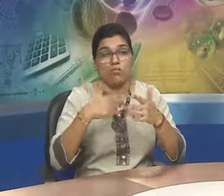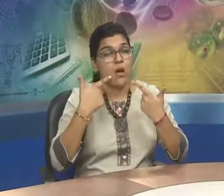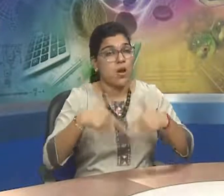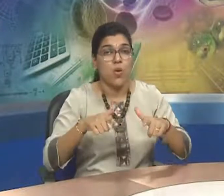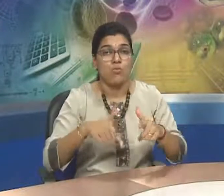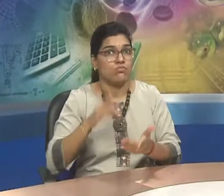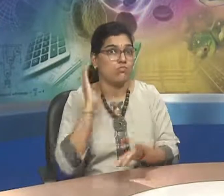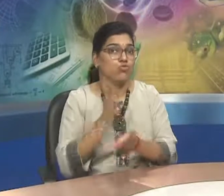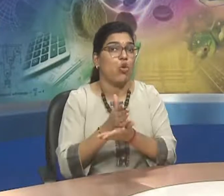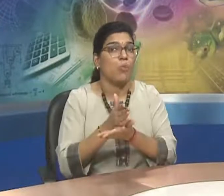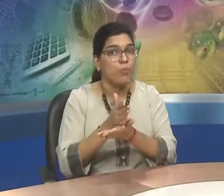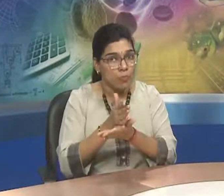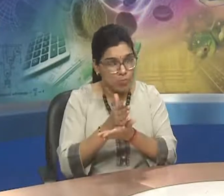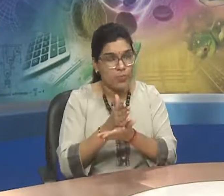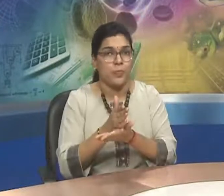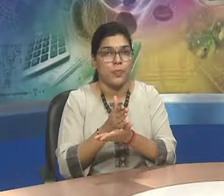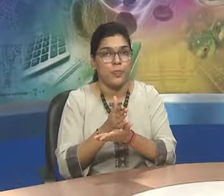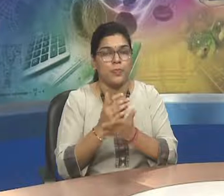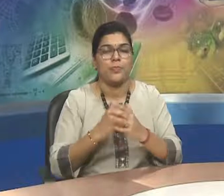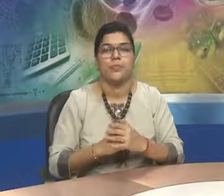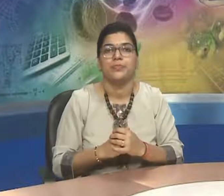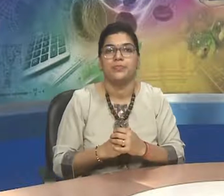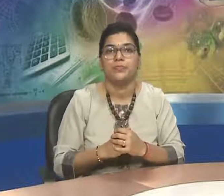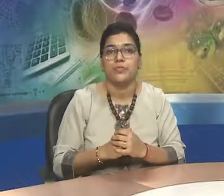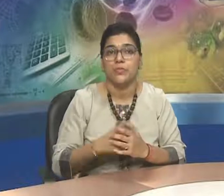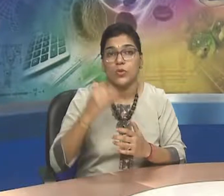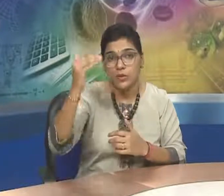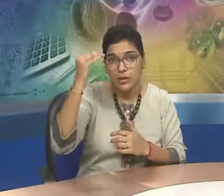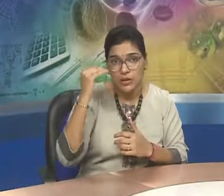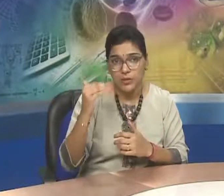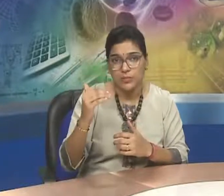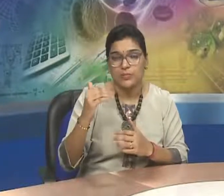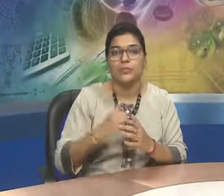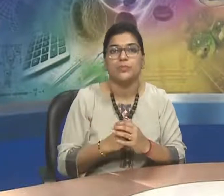right that that person can apply or appeal